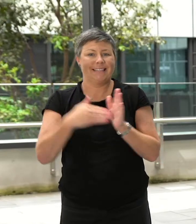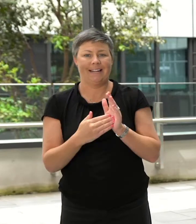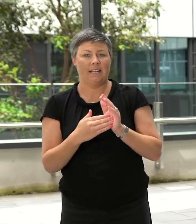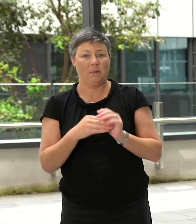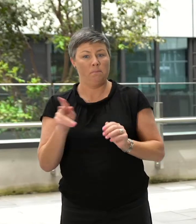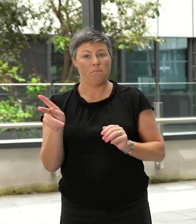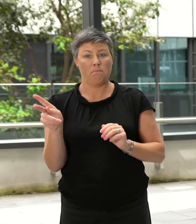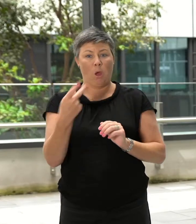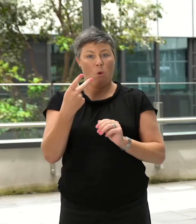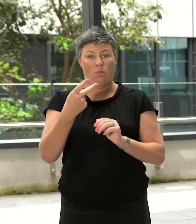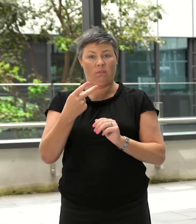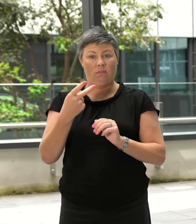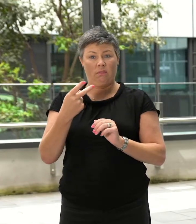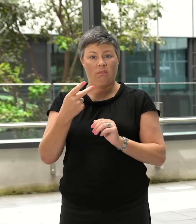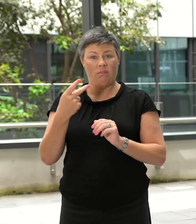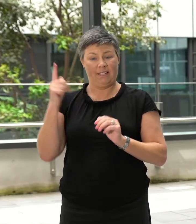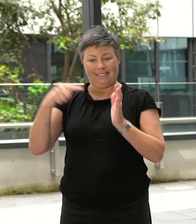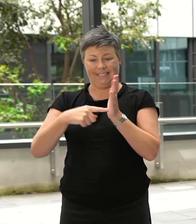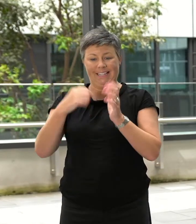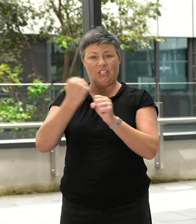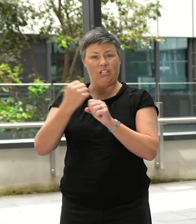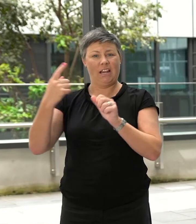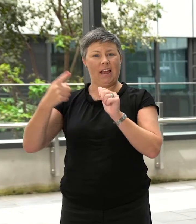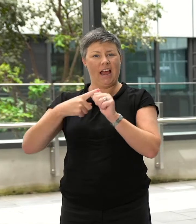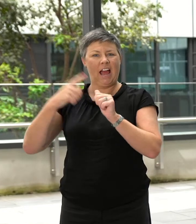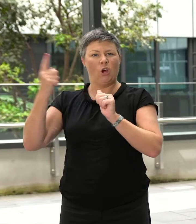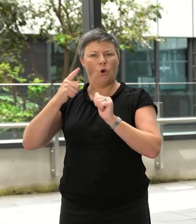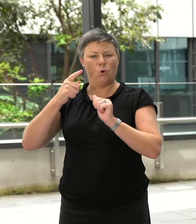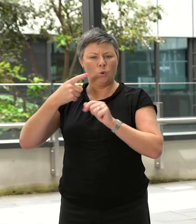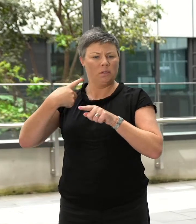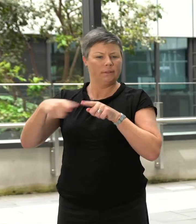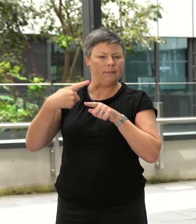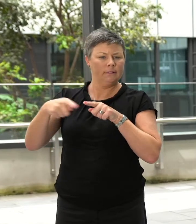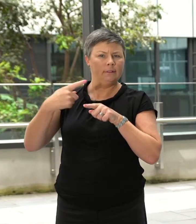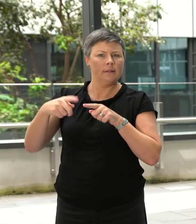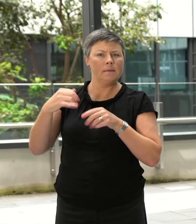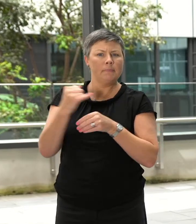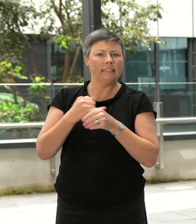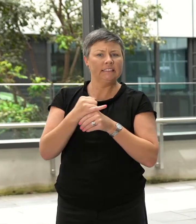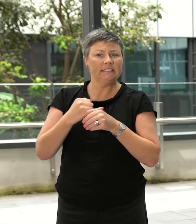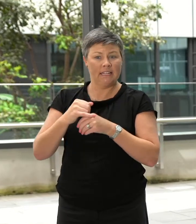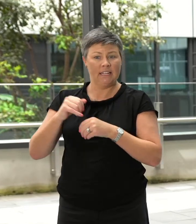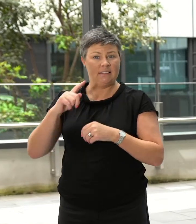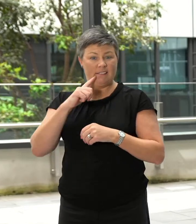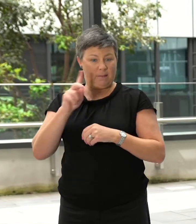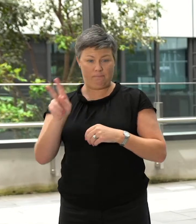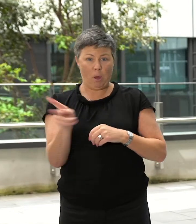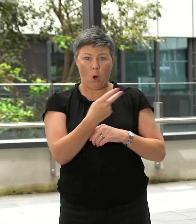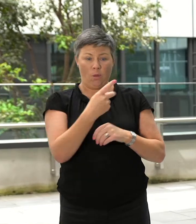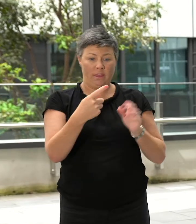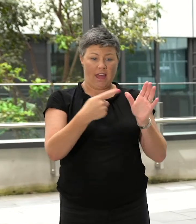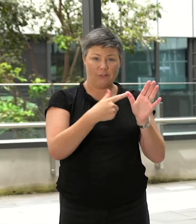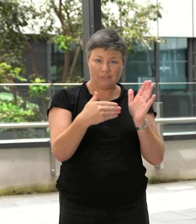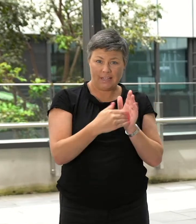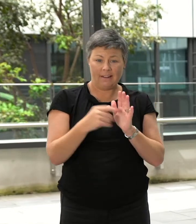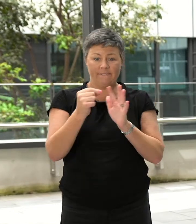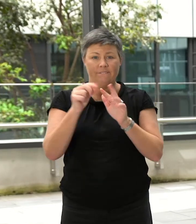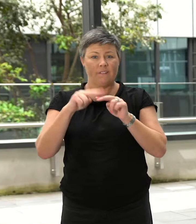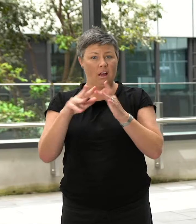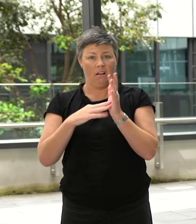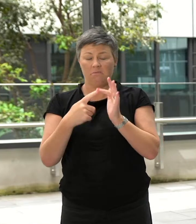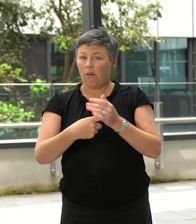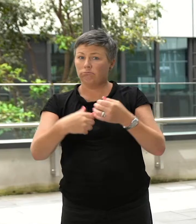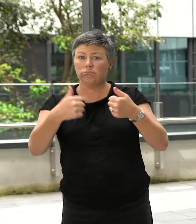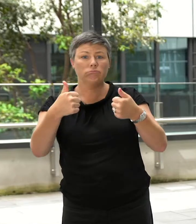have been approved by the Therapeutic Goods Administration. They have both been deemed safe. They are both being rolled out across the